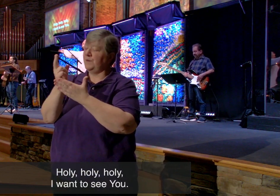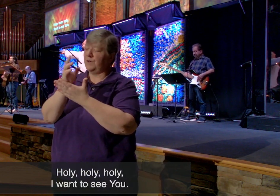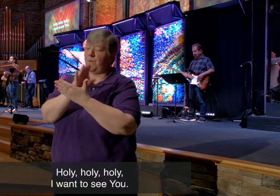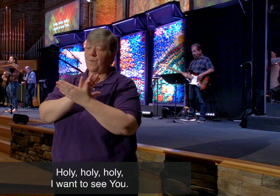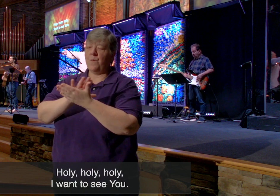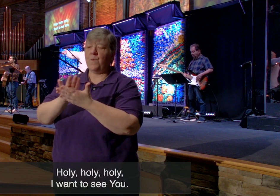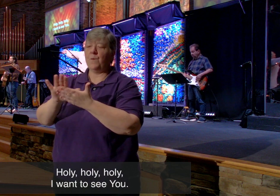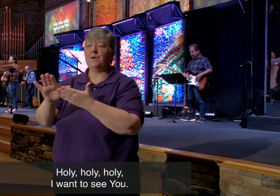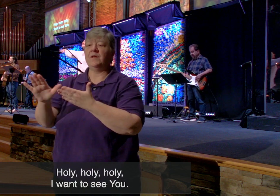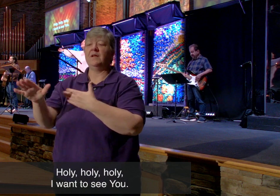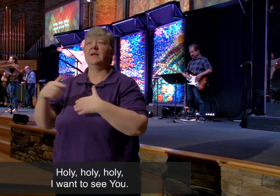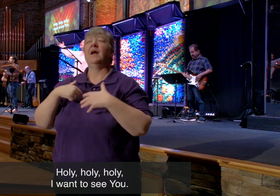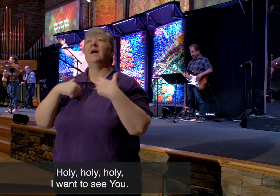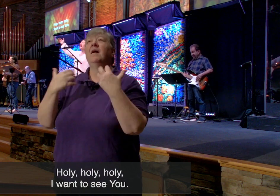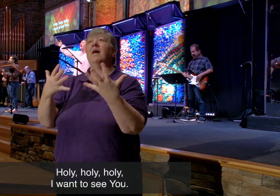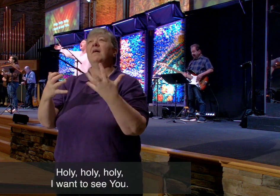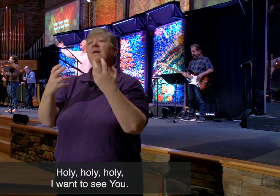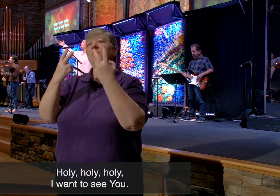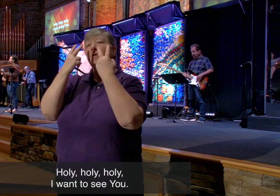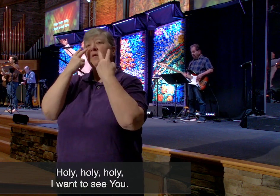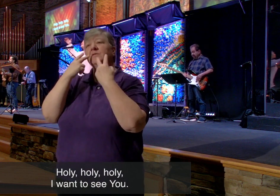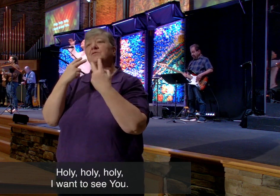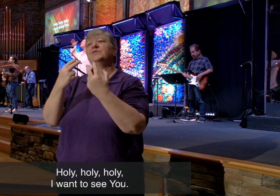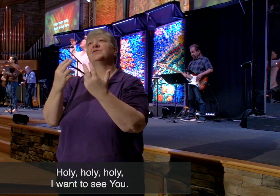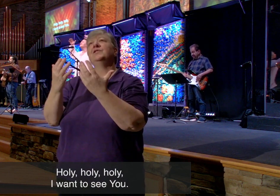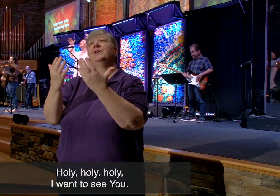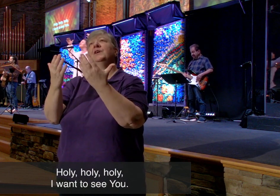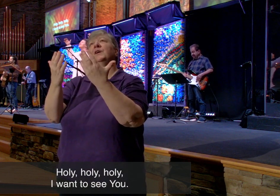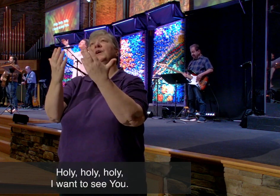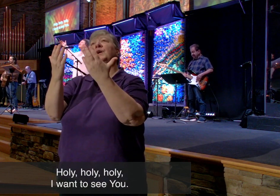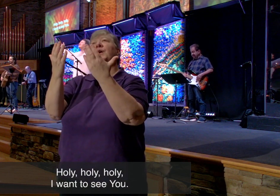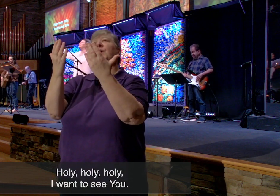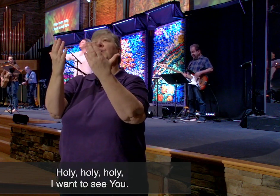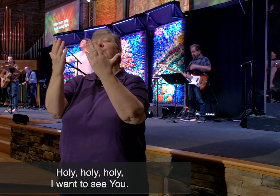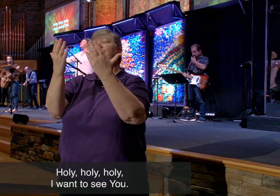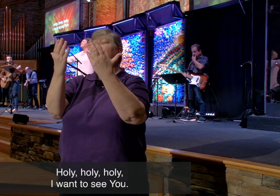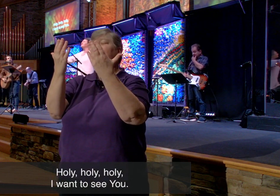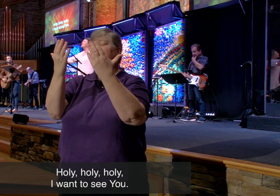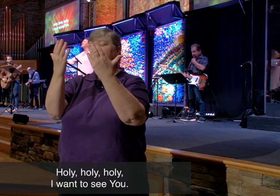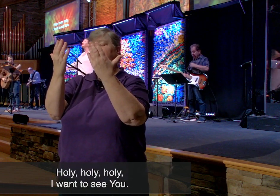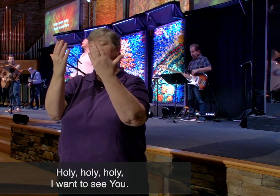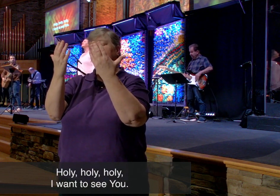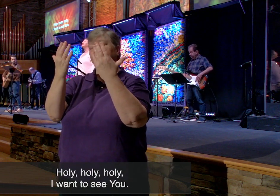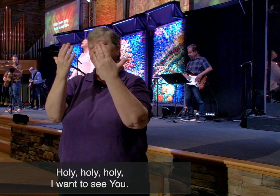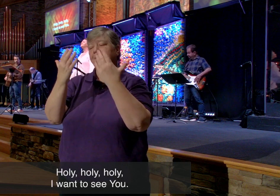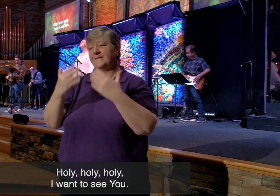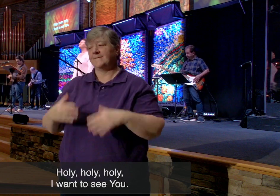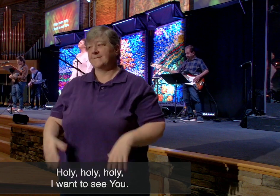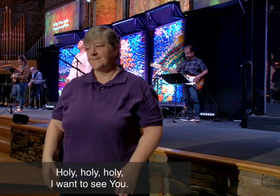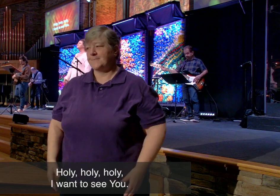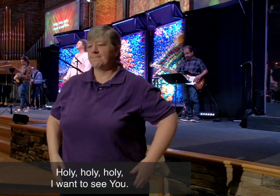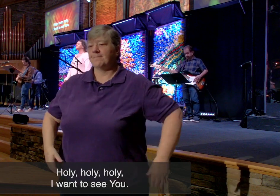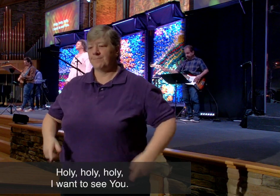Holy, holy, holy. I want to see you.